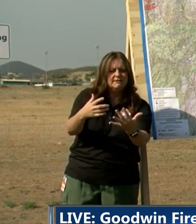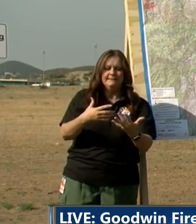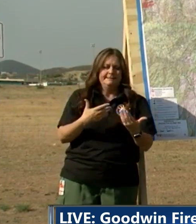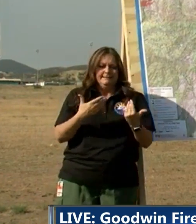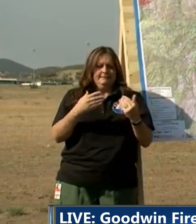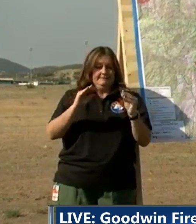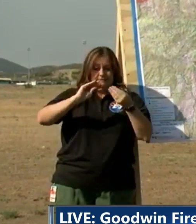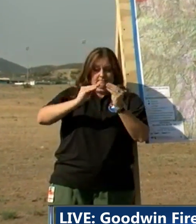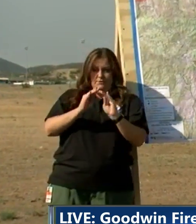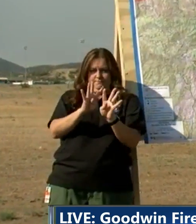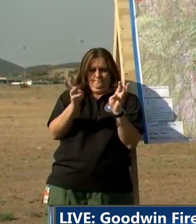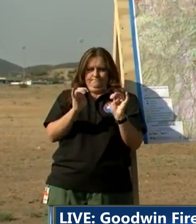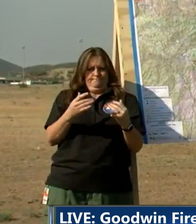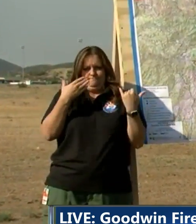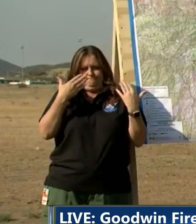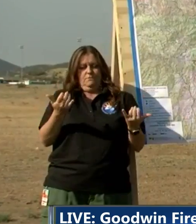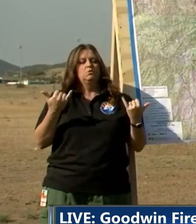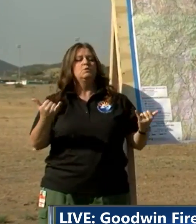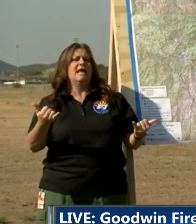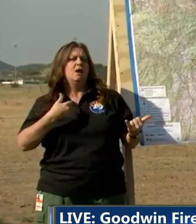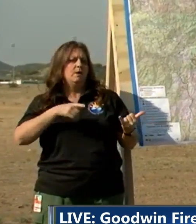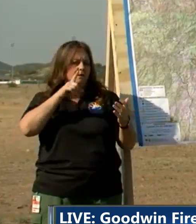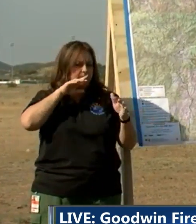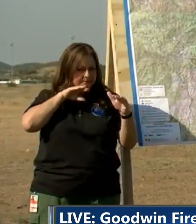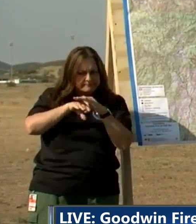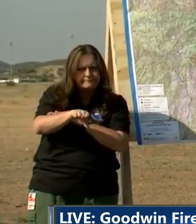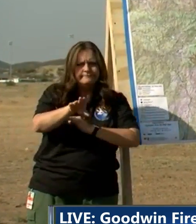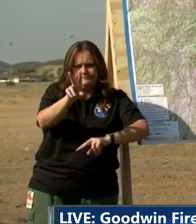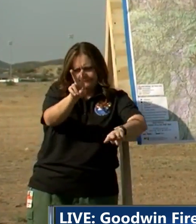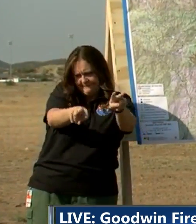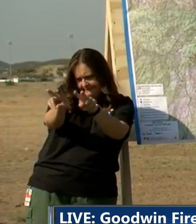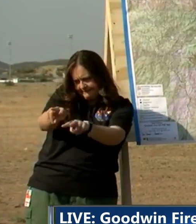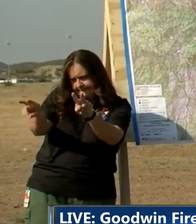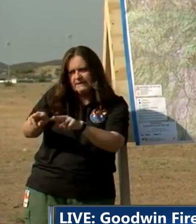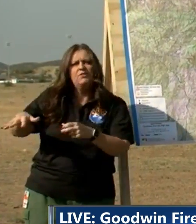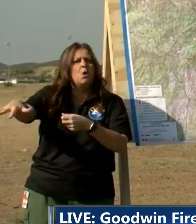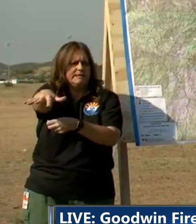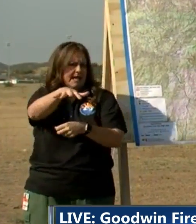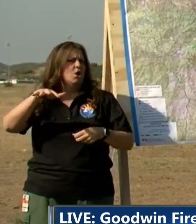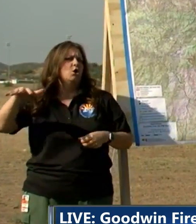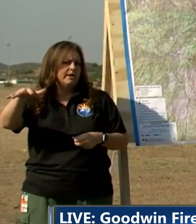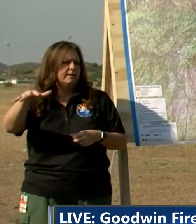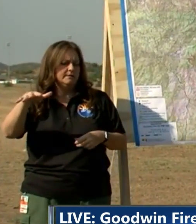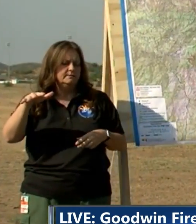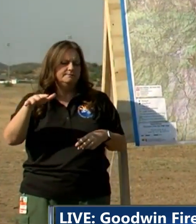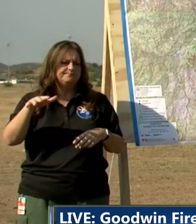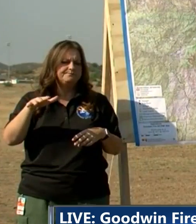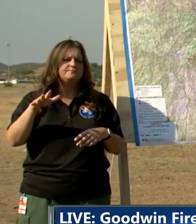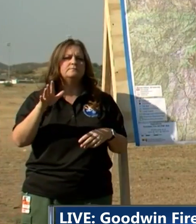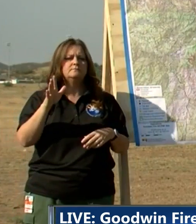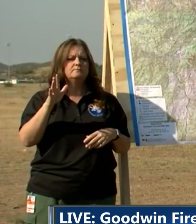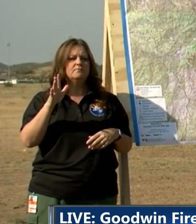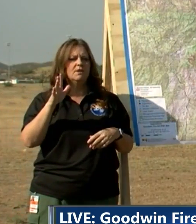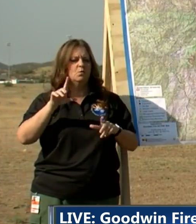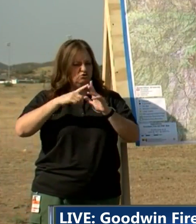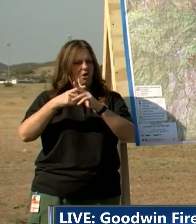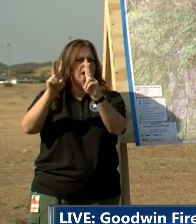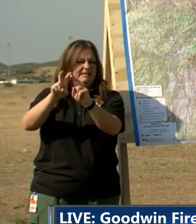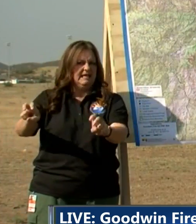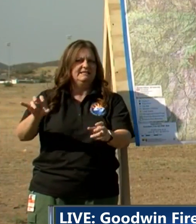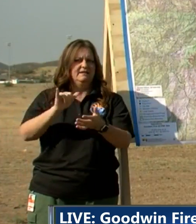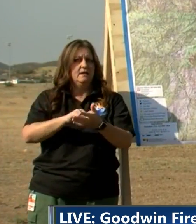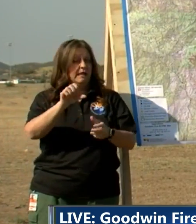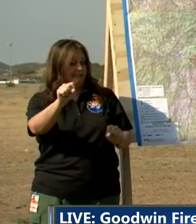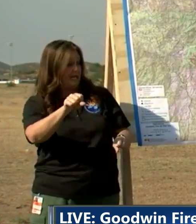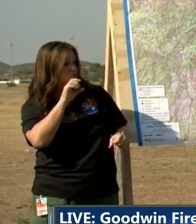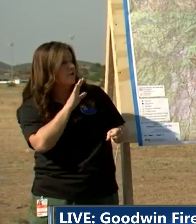another big project today to look into some of those areas where those structures were threatened or damaged, and we're going to go in and start assessing that. Can you